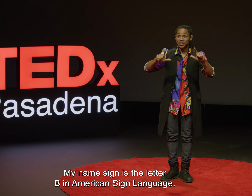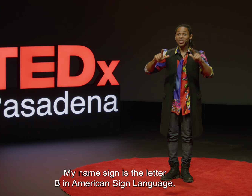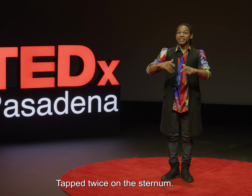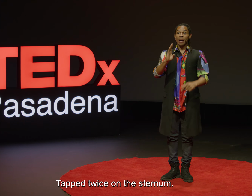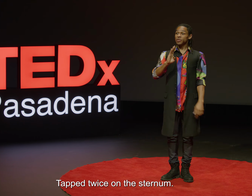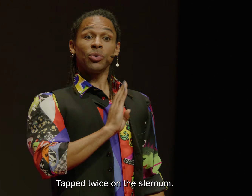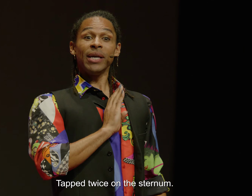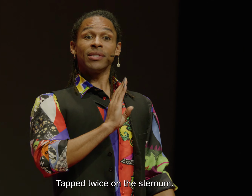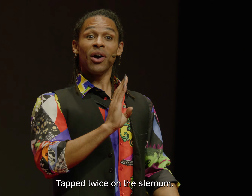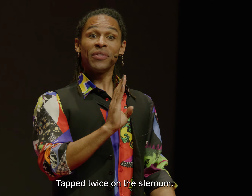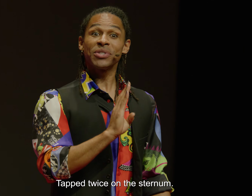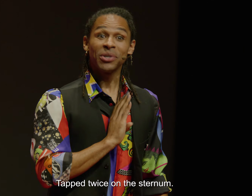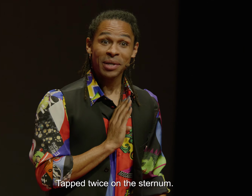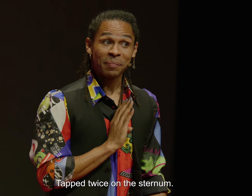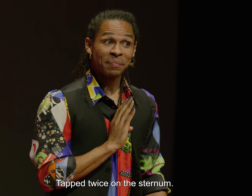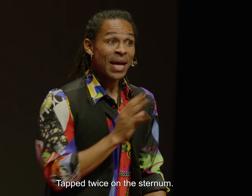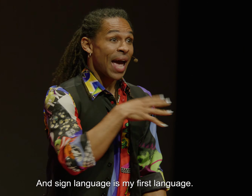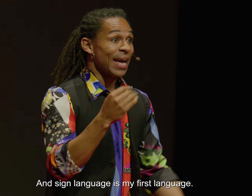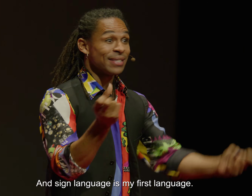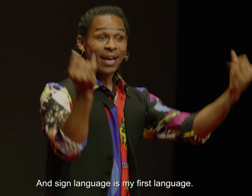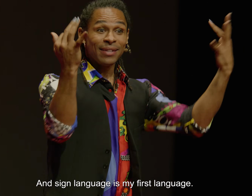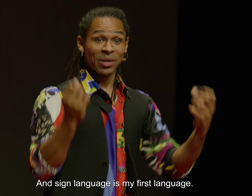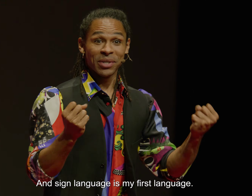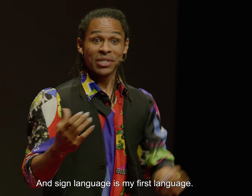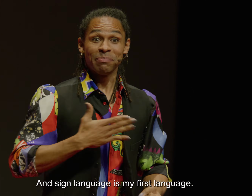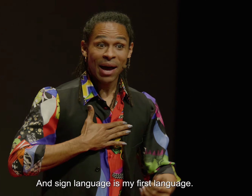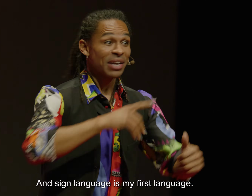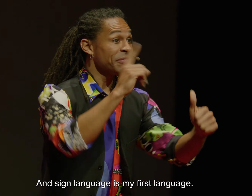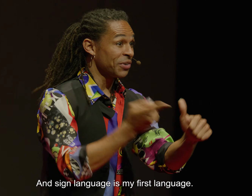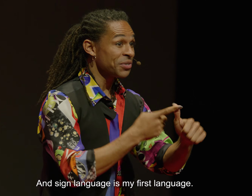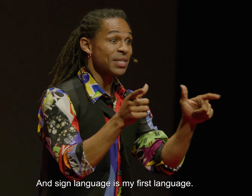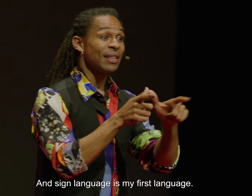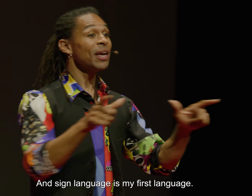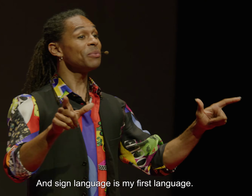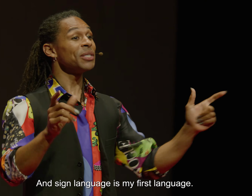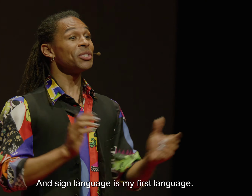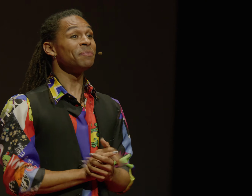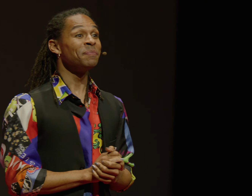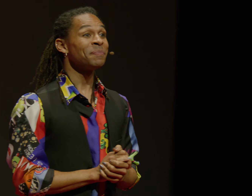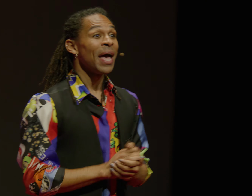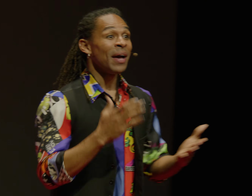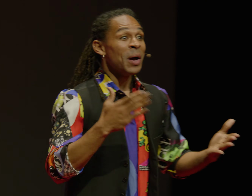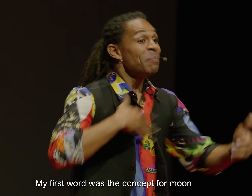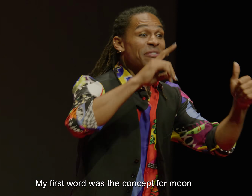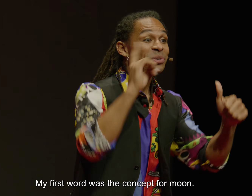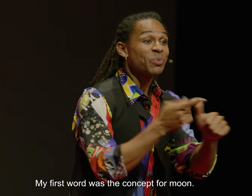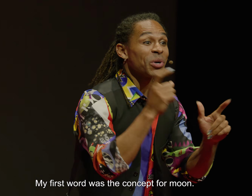Language, tapped twice on the sternum, and sign language is my first language. My first word